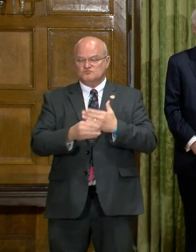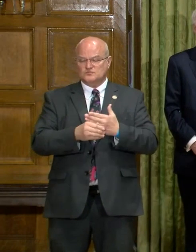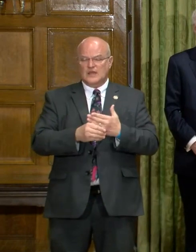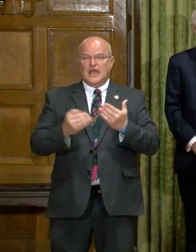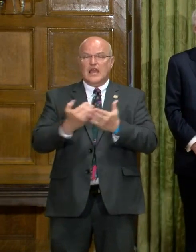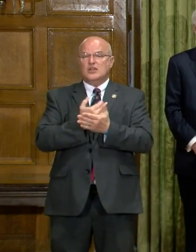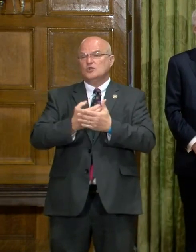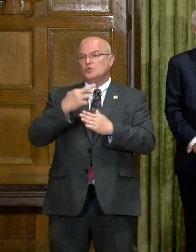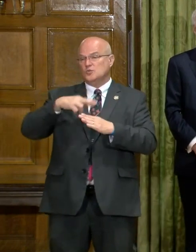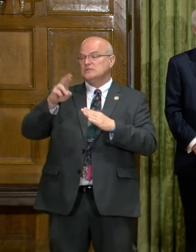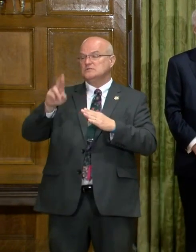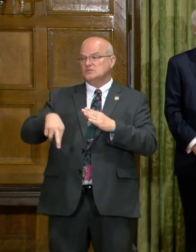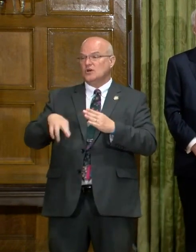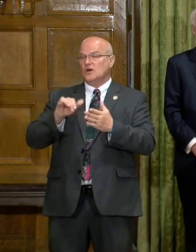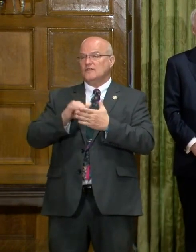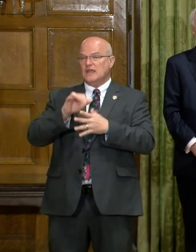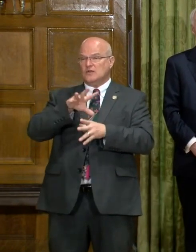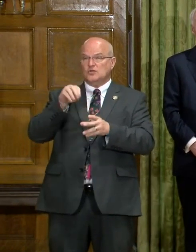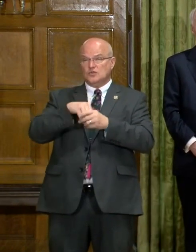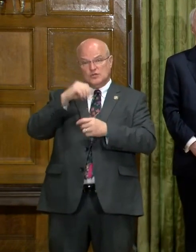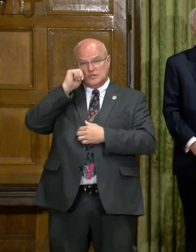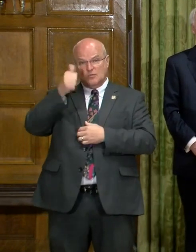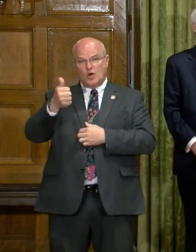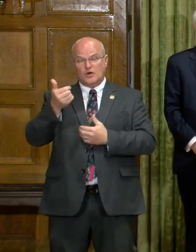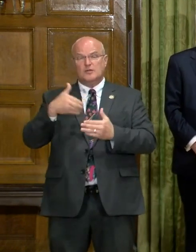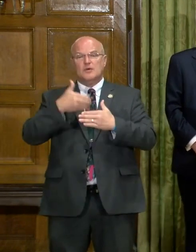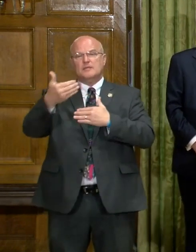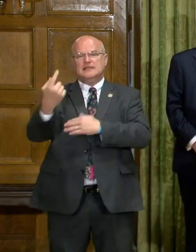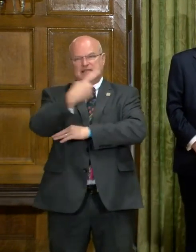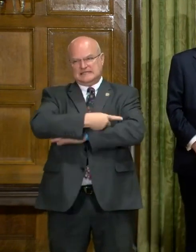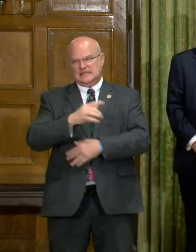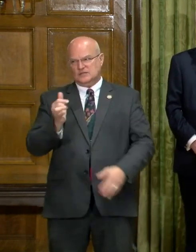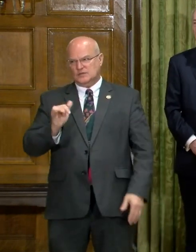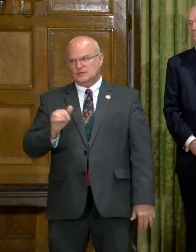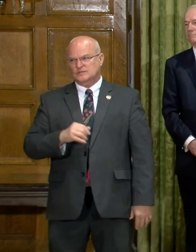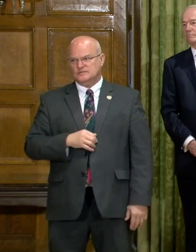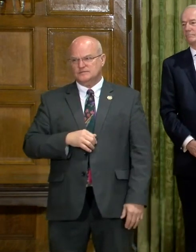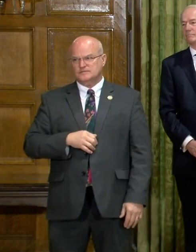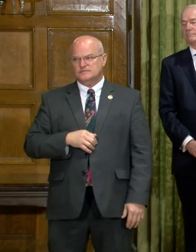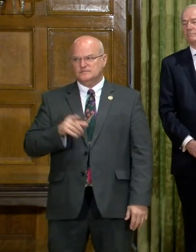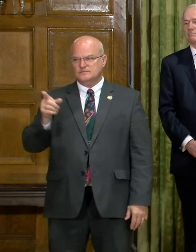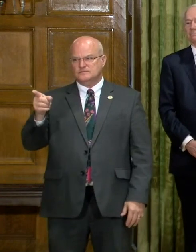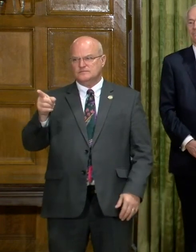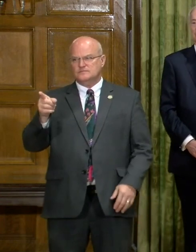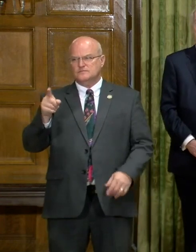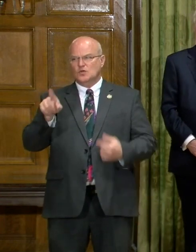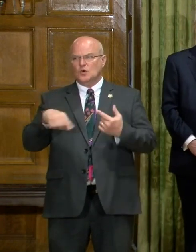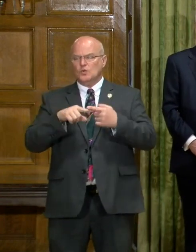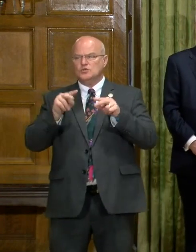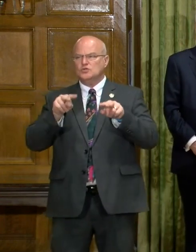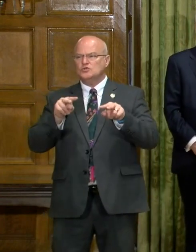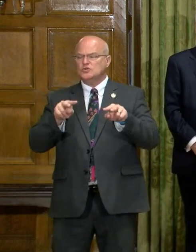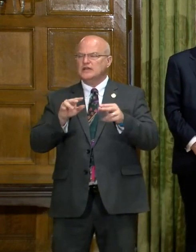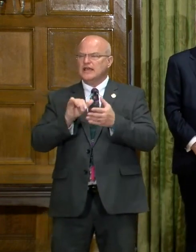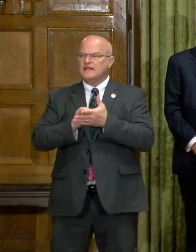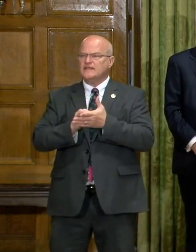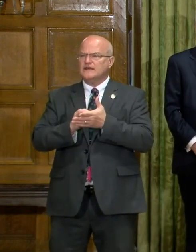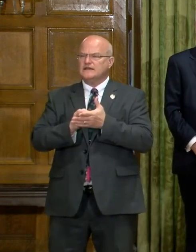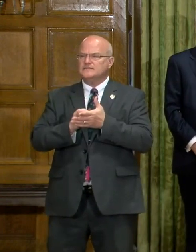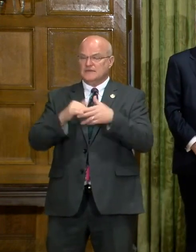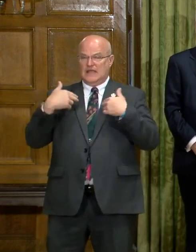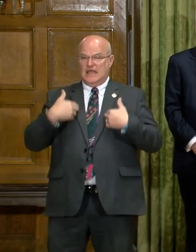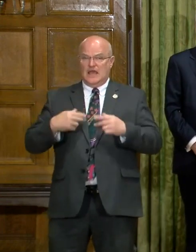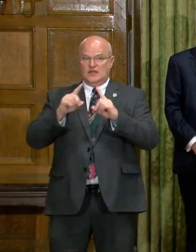probably some new results that are included tomorrow and perhaps the next day. So when you look at the